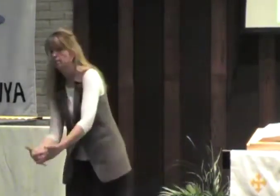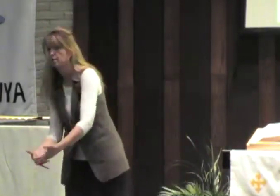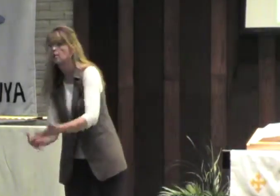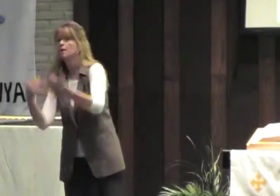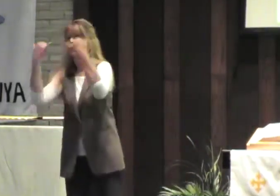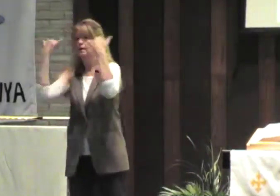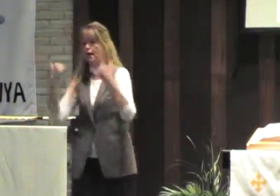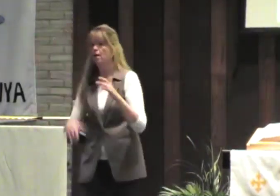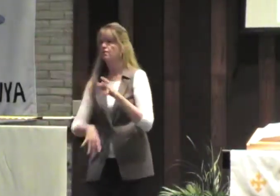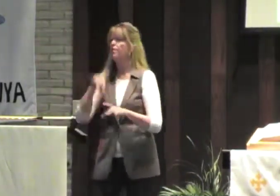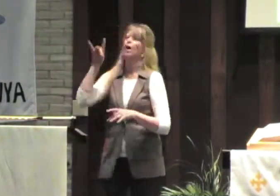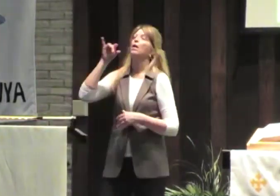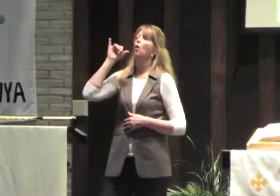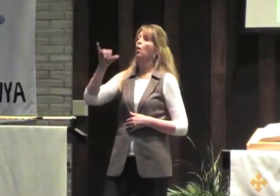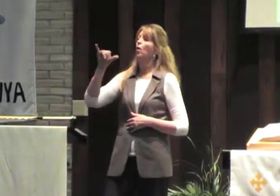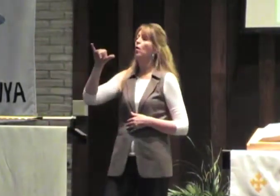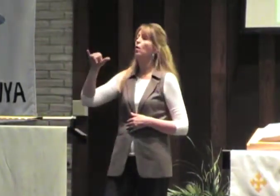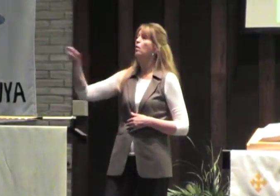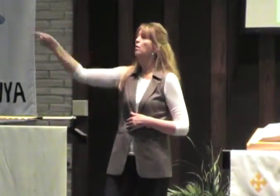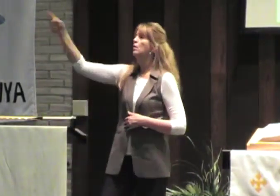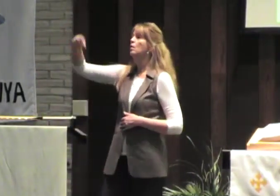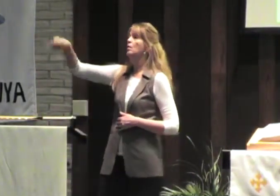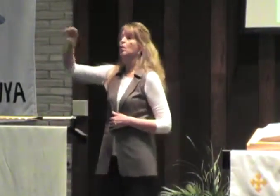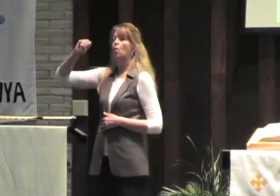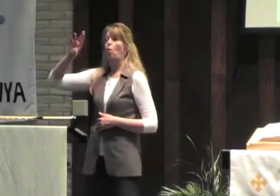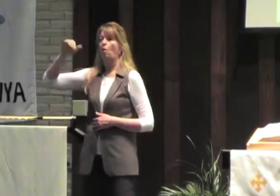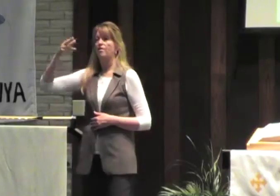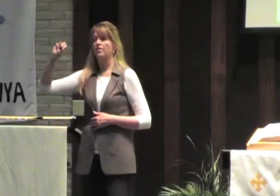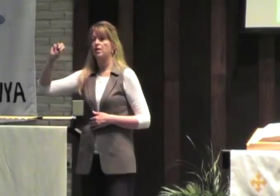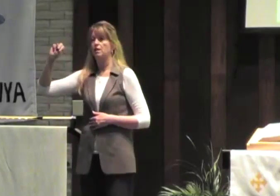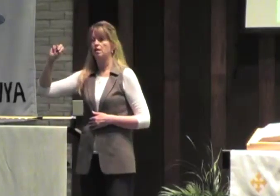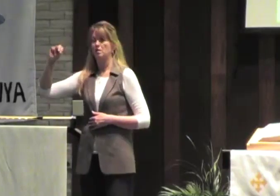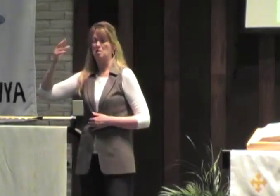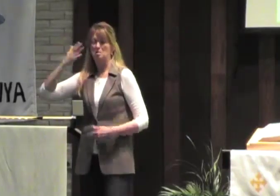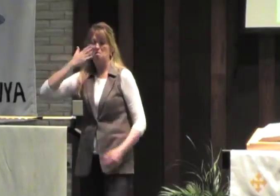done. And they found out that the orphans,